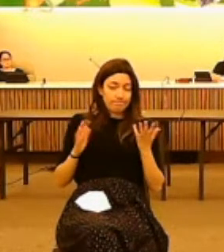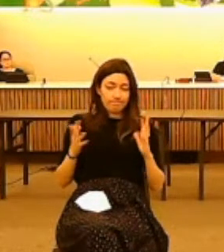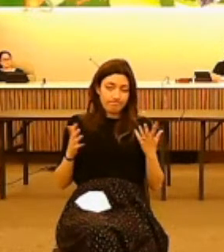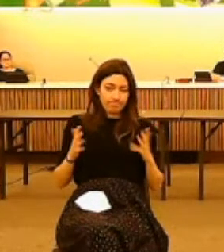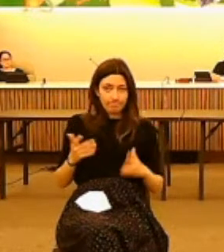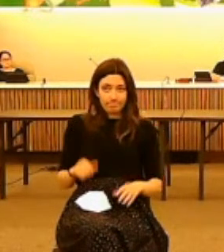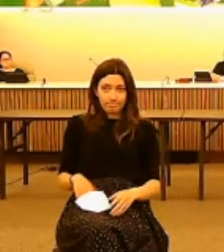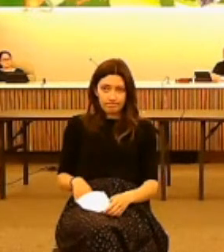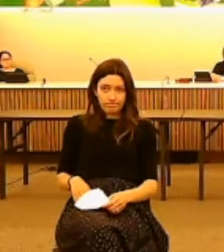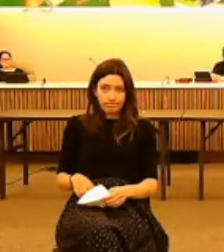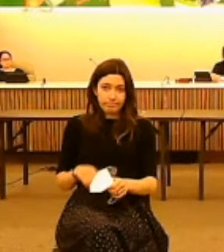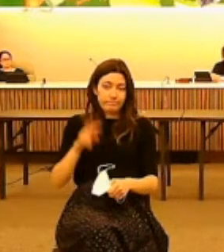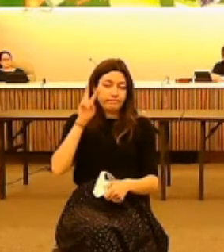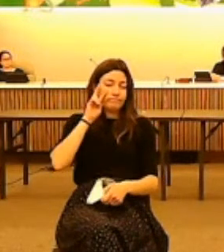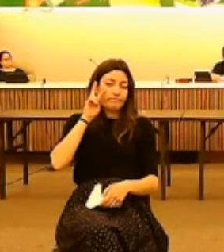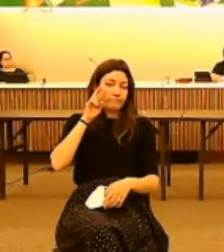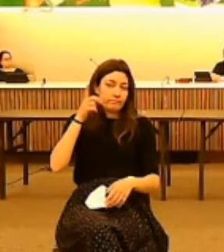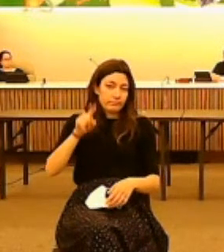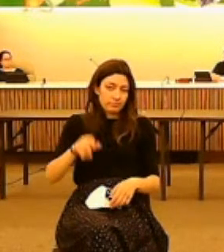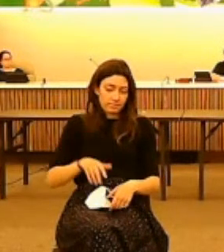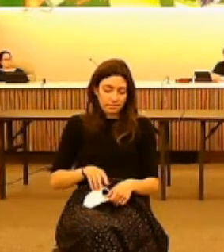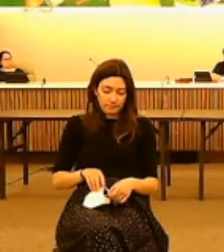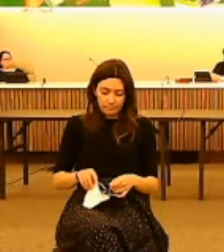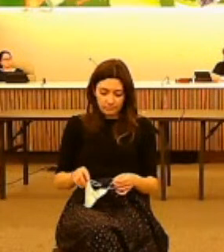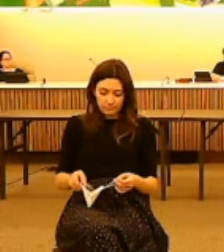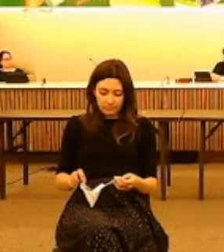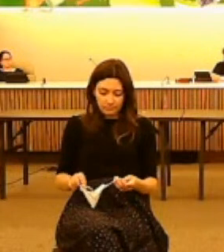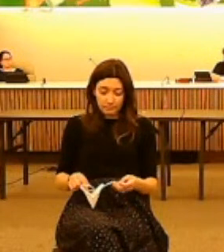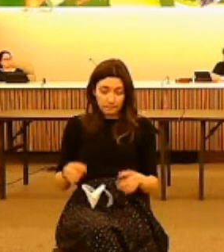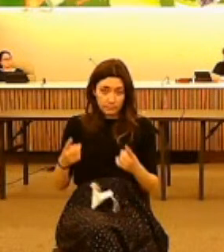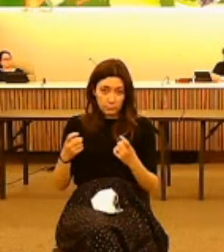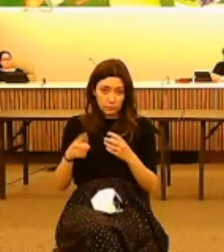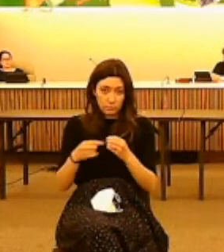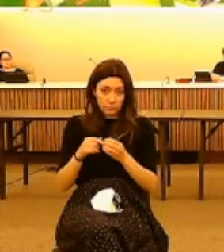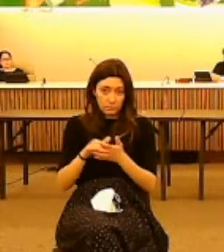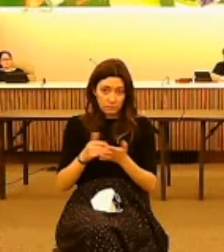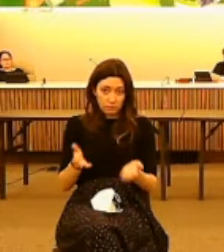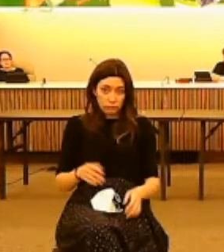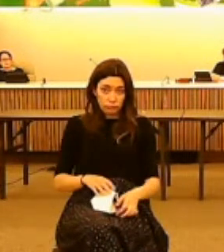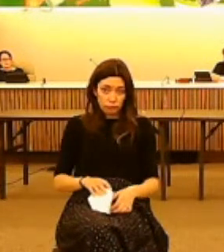So we'll see where it goes. Any questions on that?